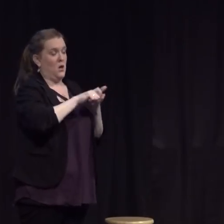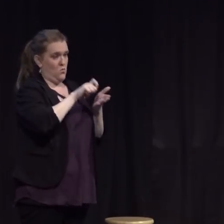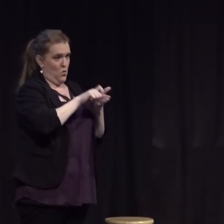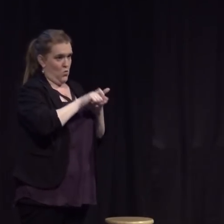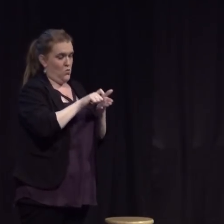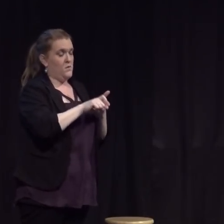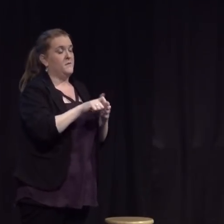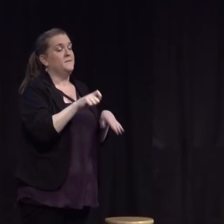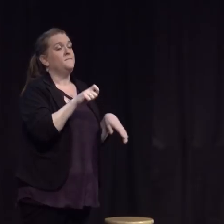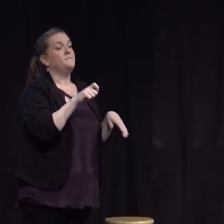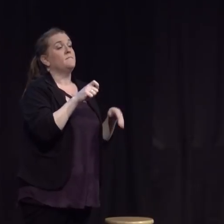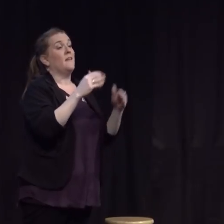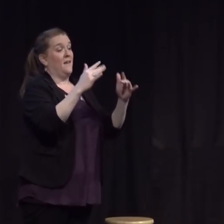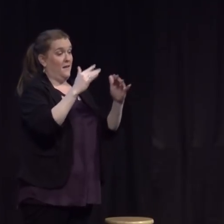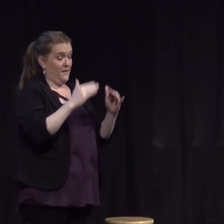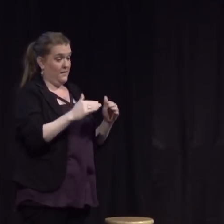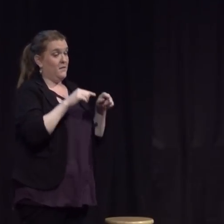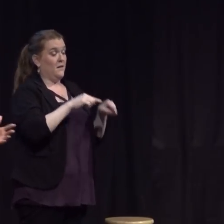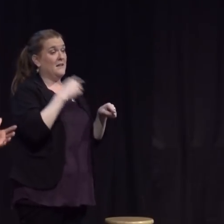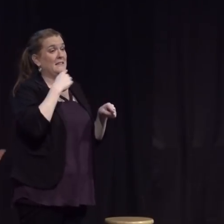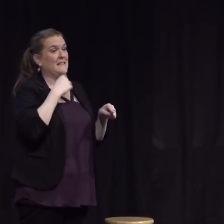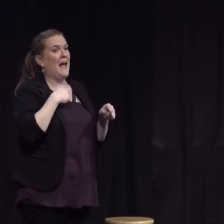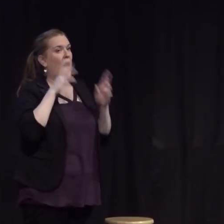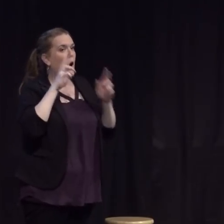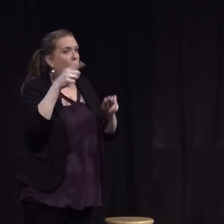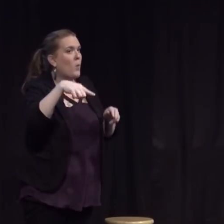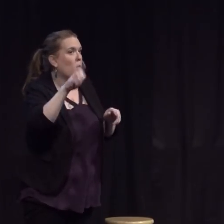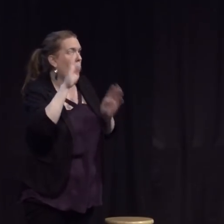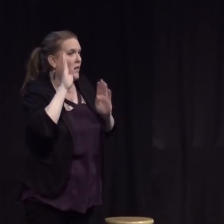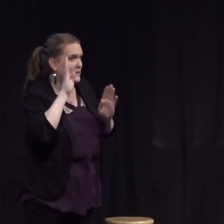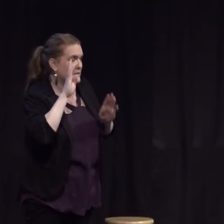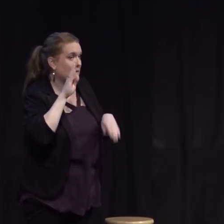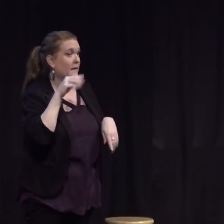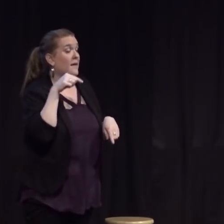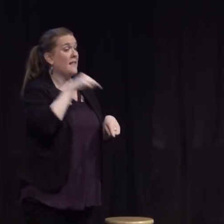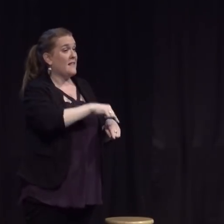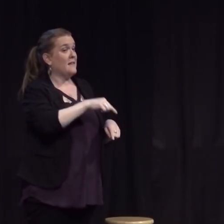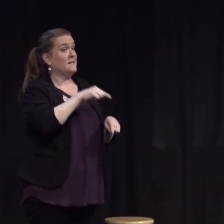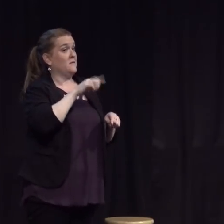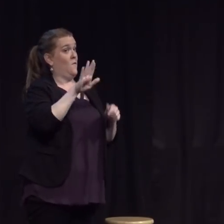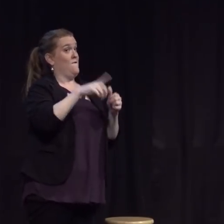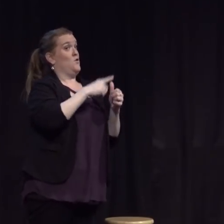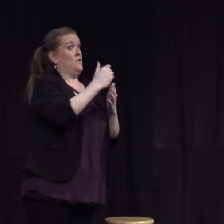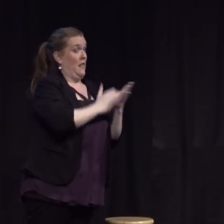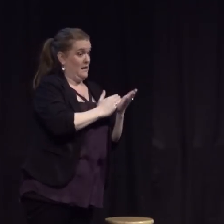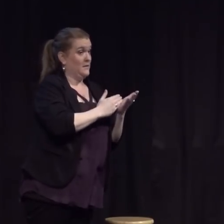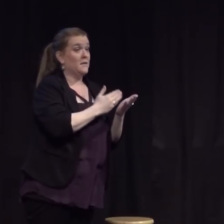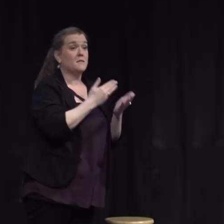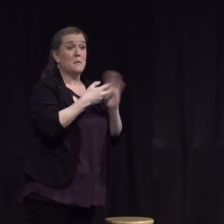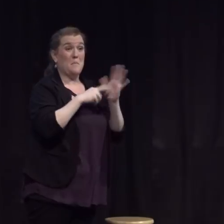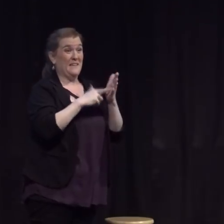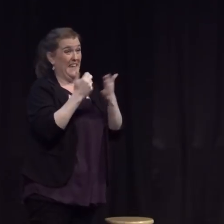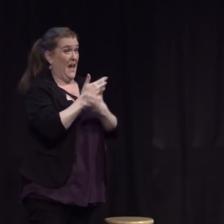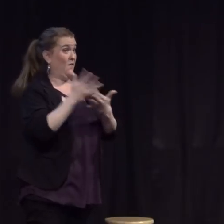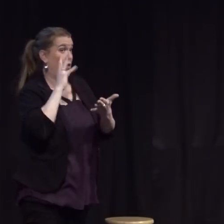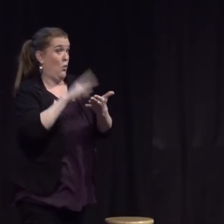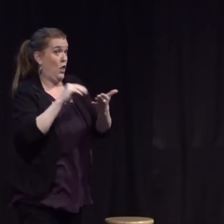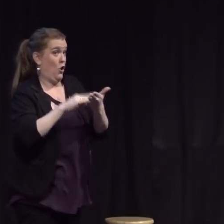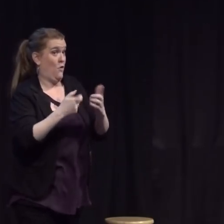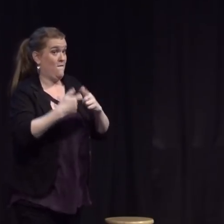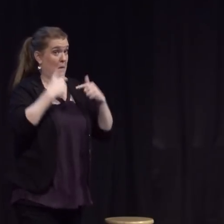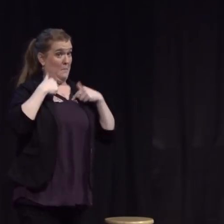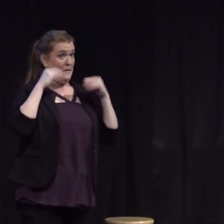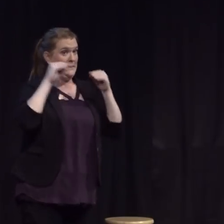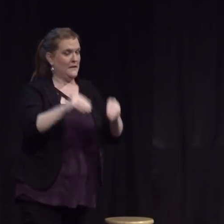your first lesson. And although I may not teach you, you will learn the rest later. Let us go